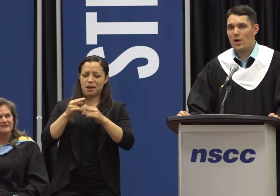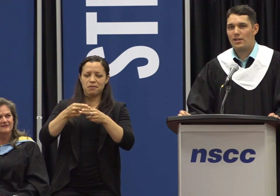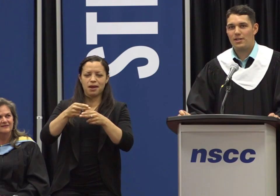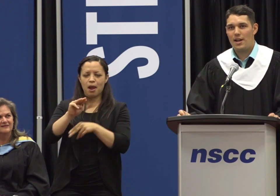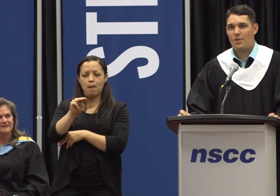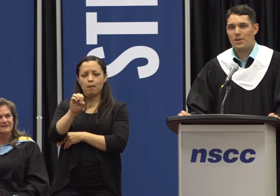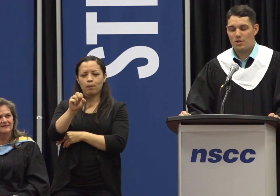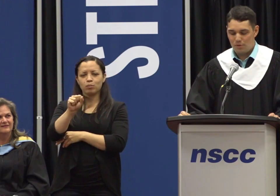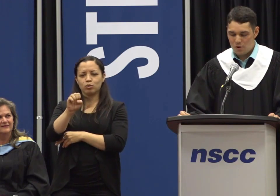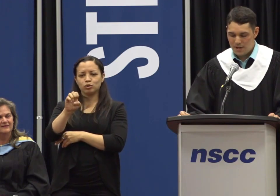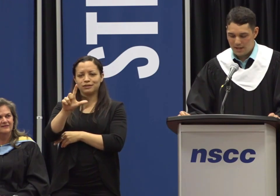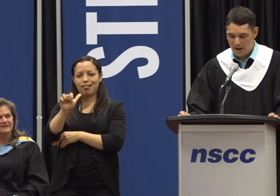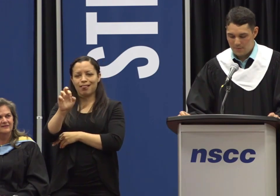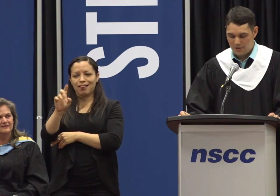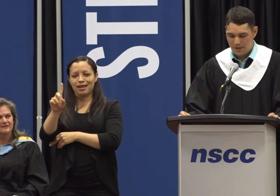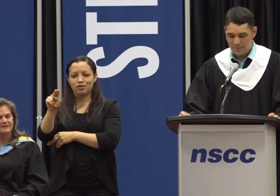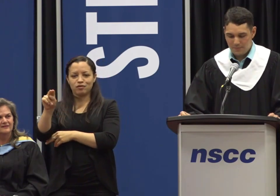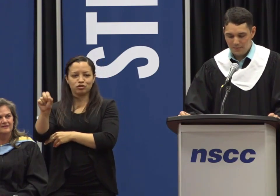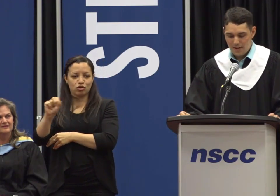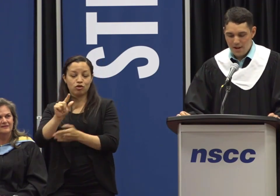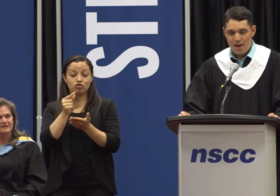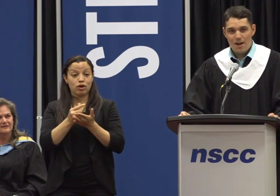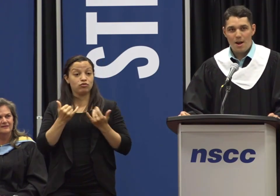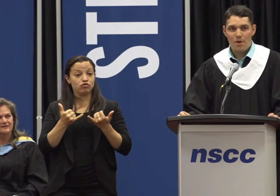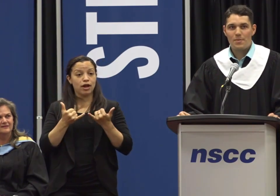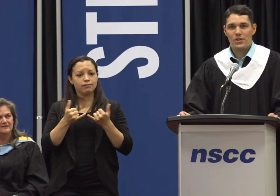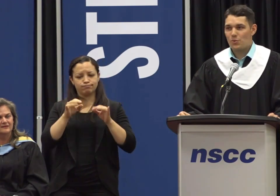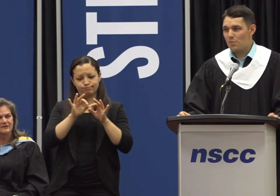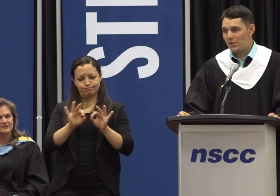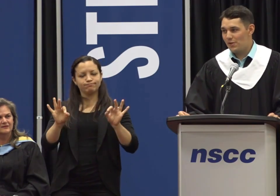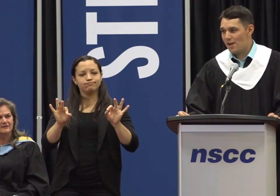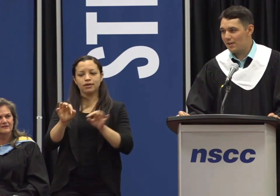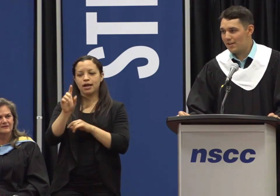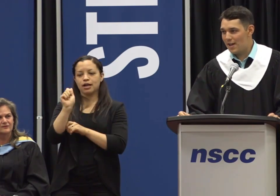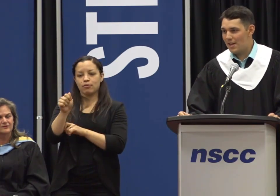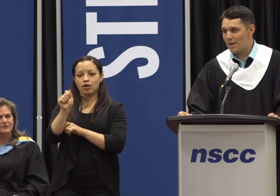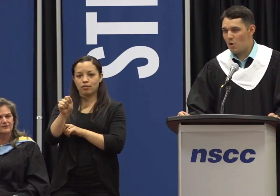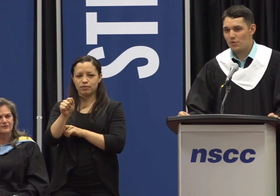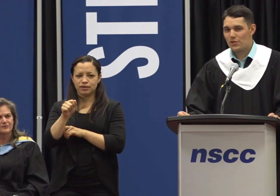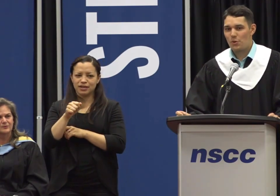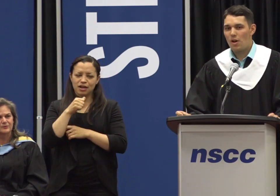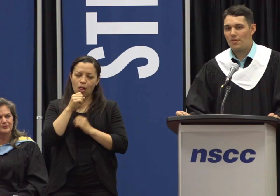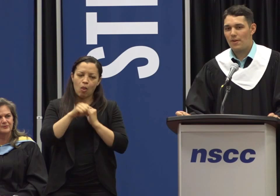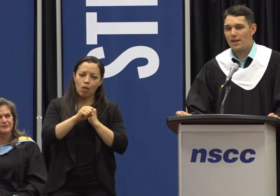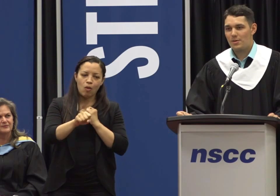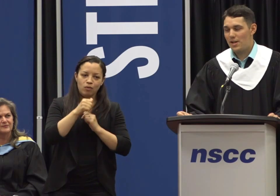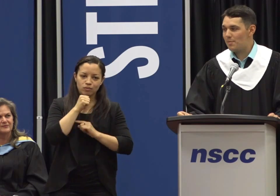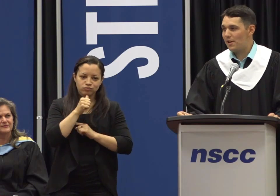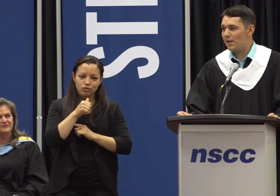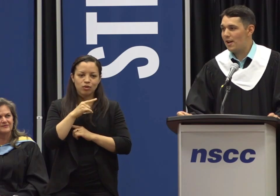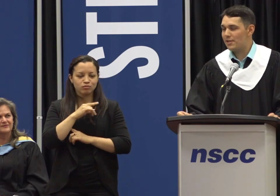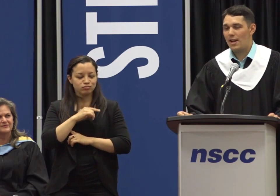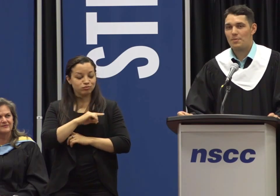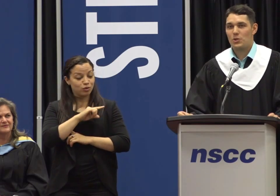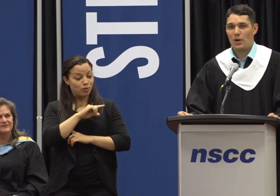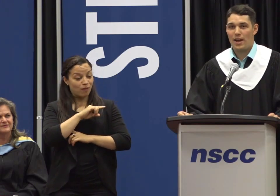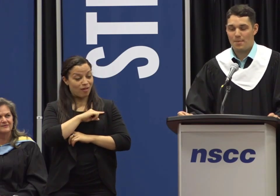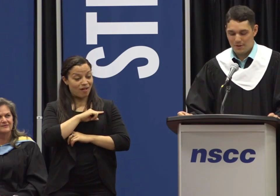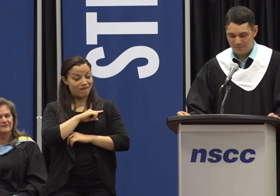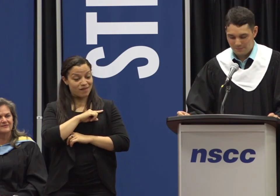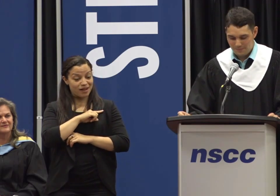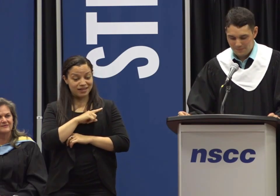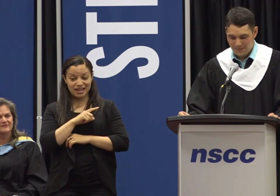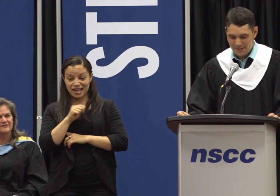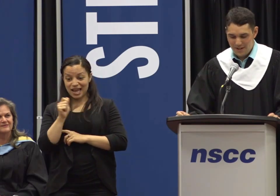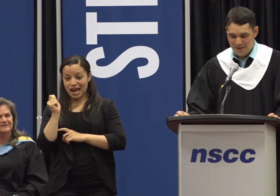I'm graduating today with a diploma in carpentry. I promise this won't be too long and that I'm almost as qualified to be up here as I am to swing a